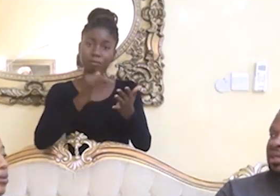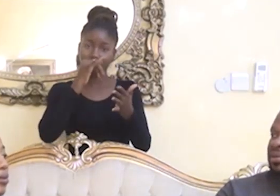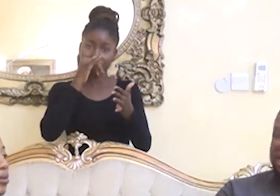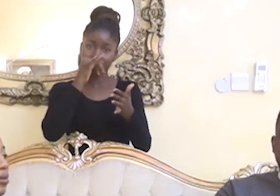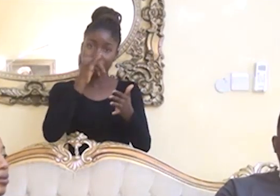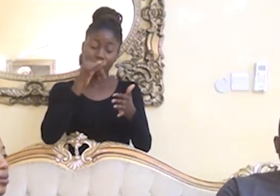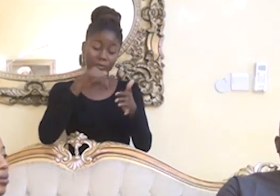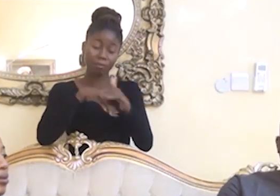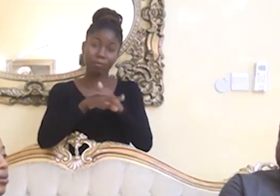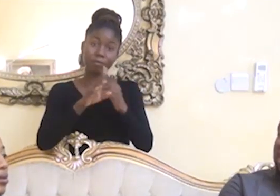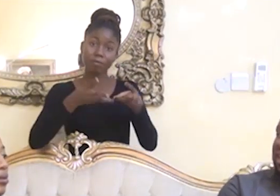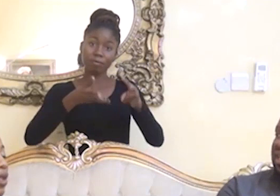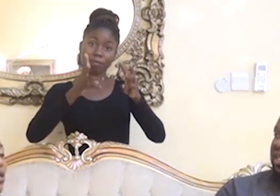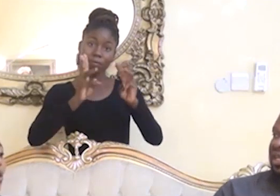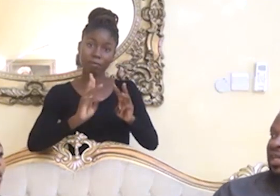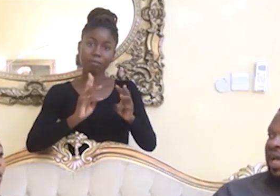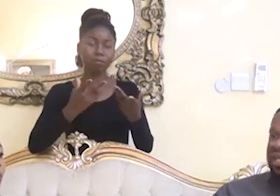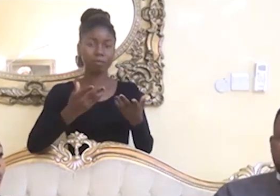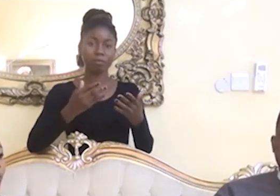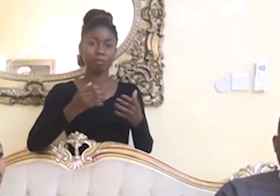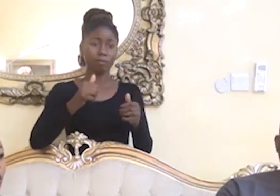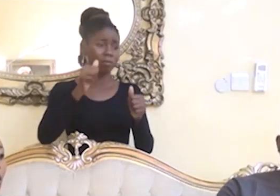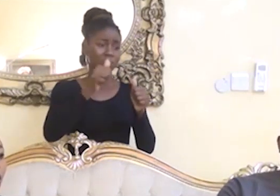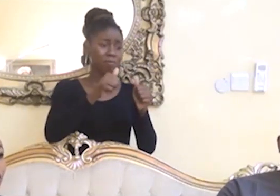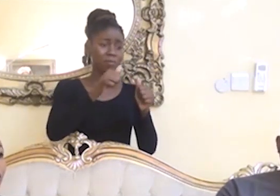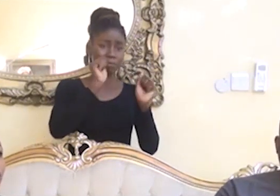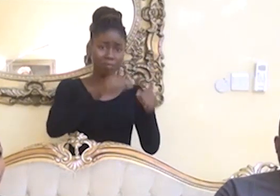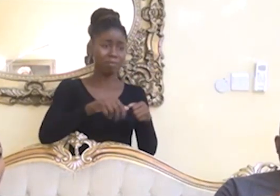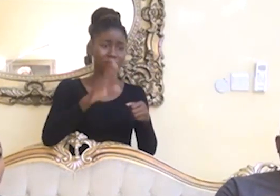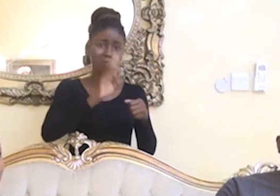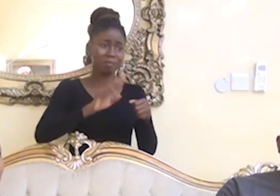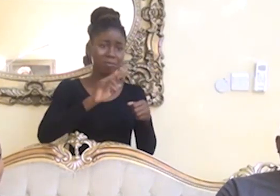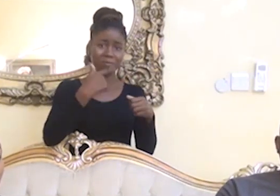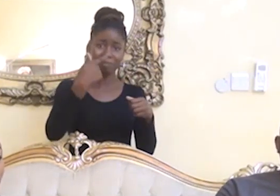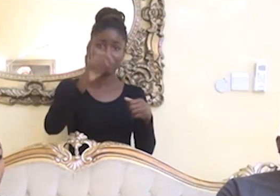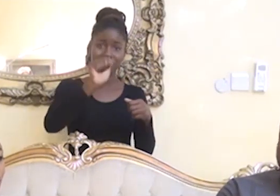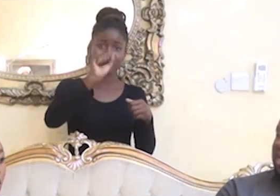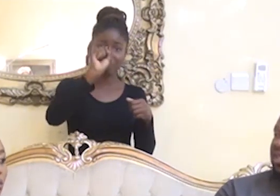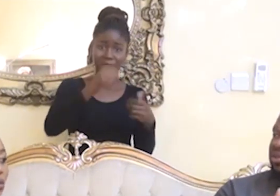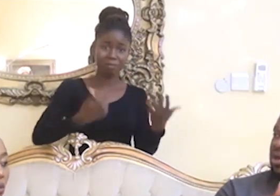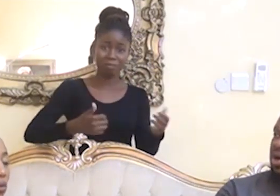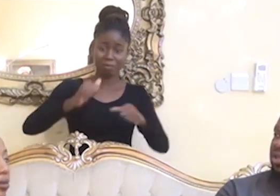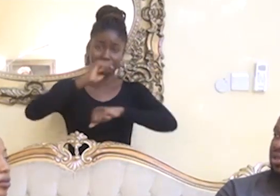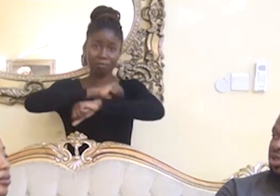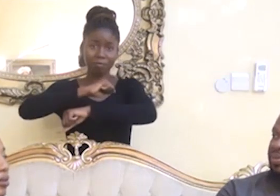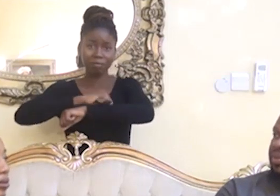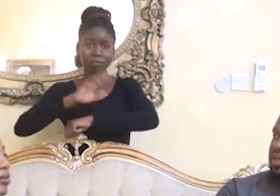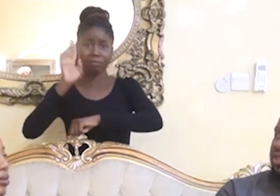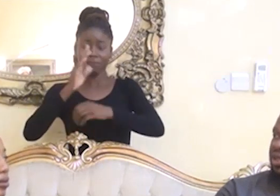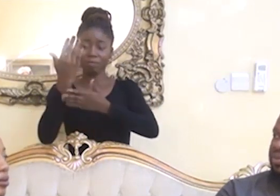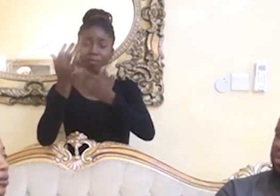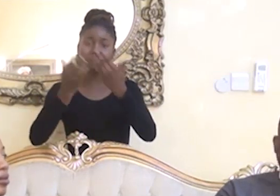she could access the sink, Exactly. the gas, the table, can use his or her hands to cut,